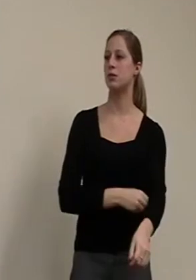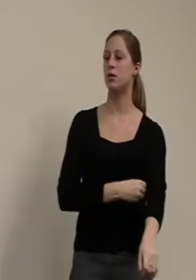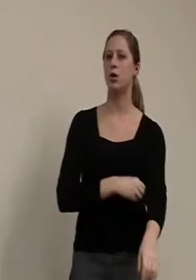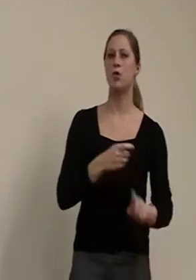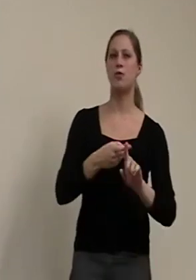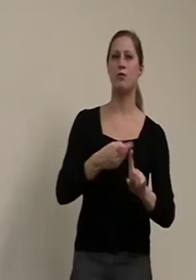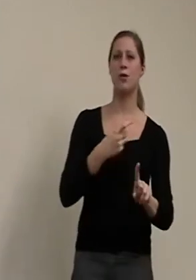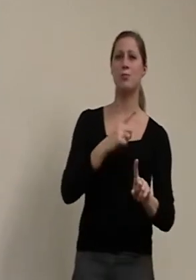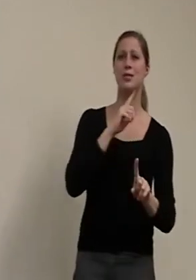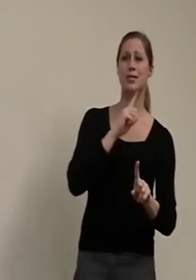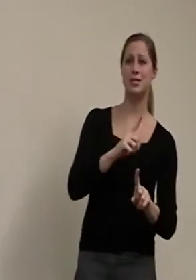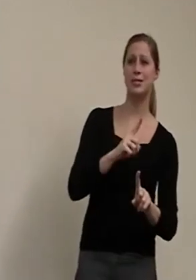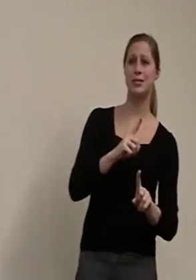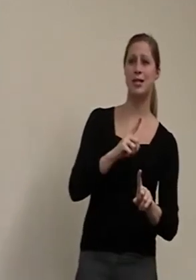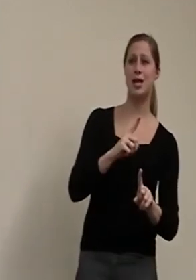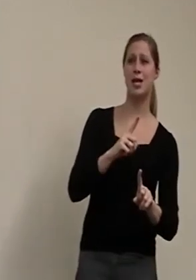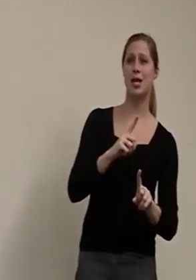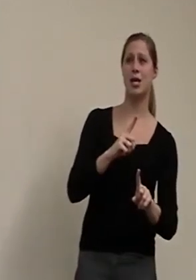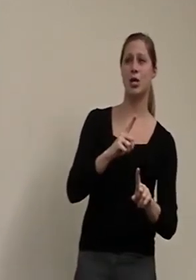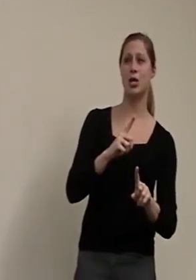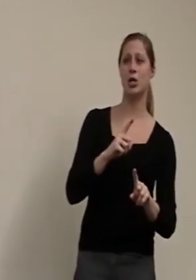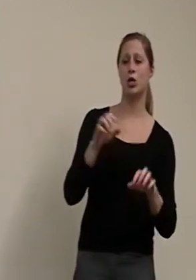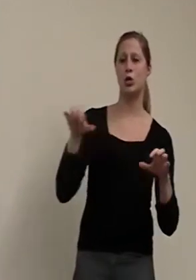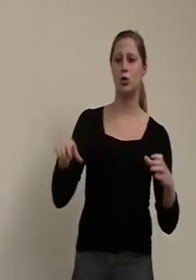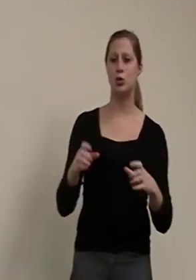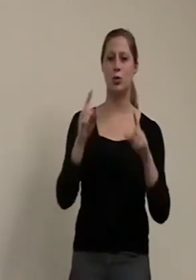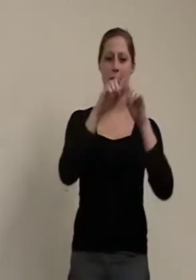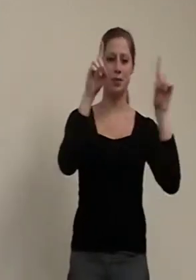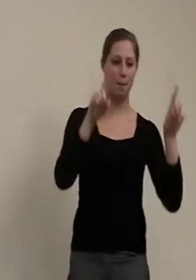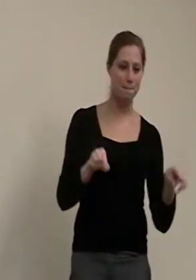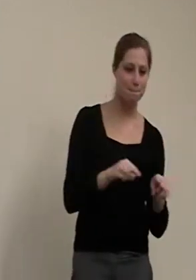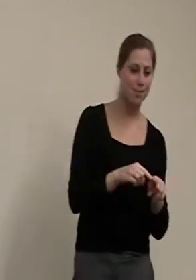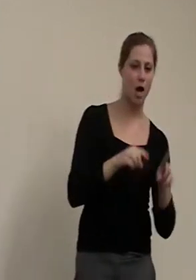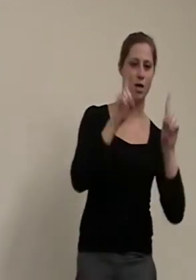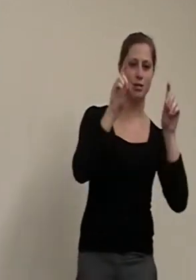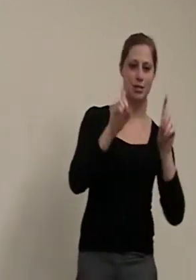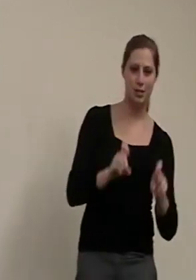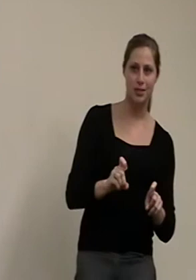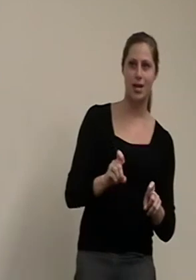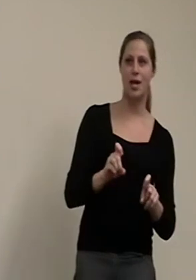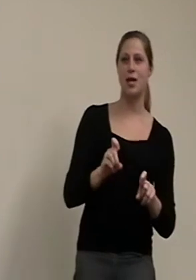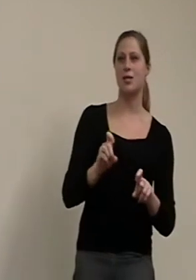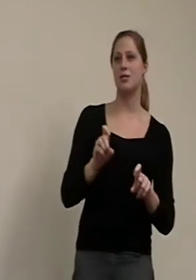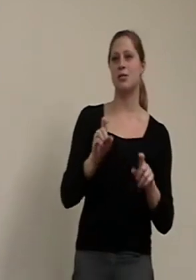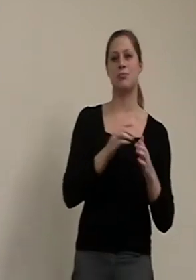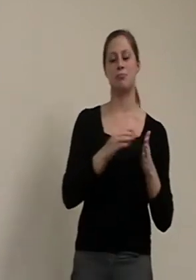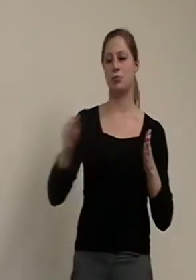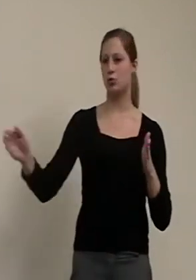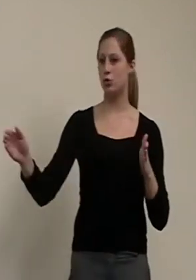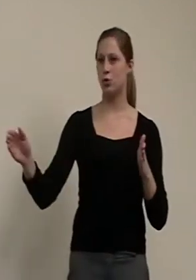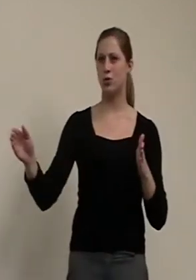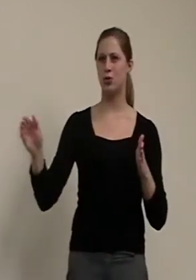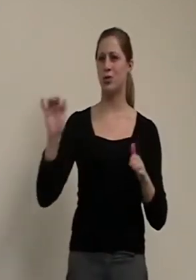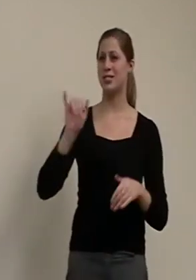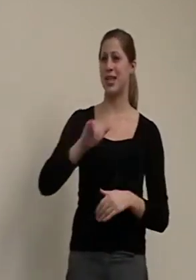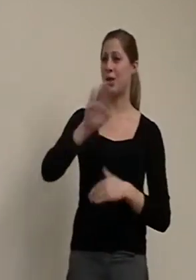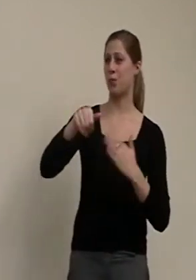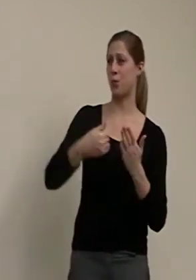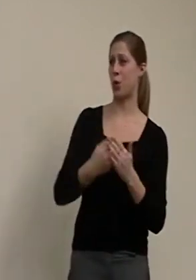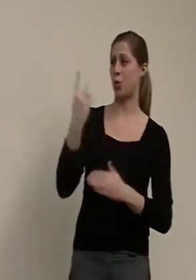the boxed booth room hearing test. I mean, do you do that all in one day? How does that work? All of this Right.